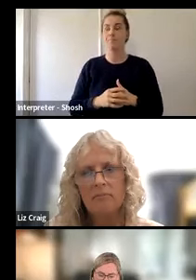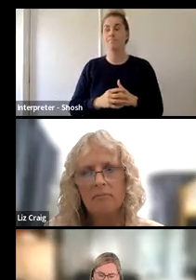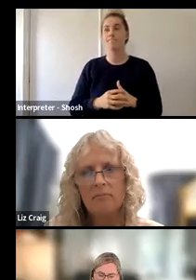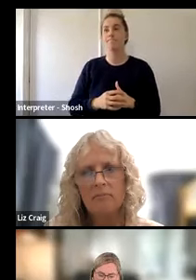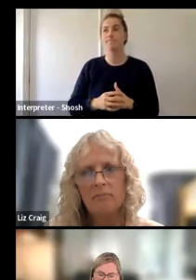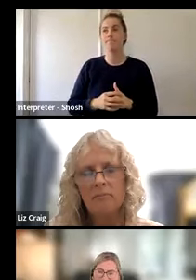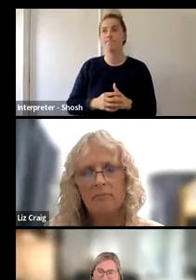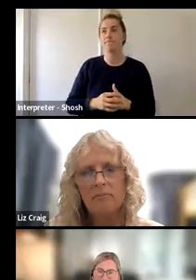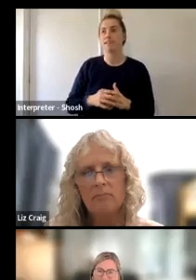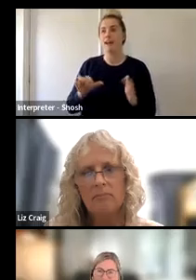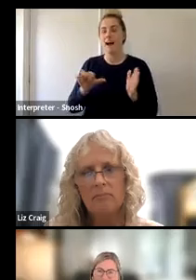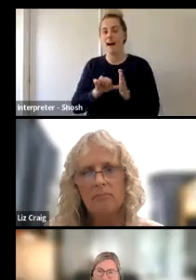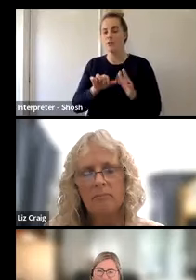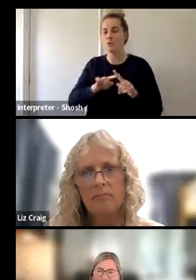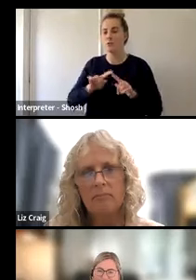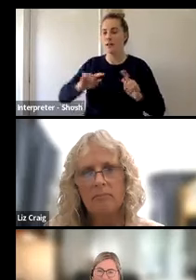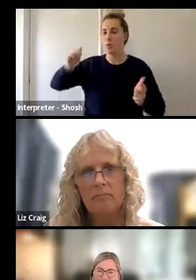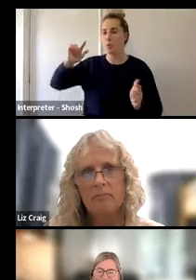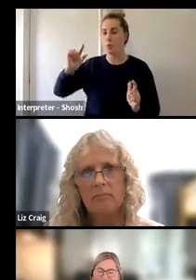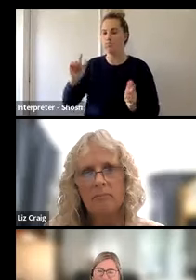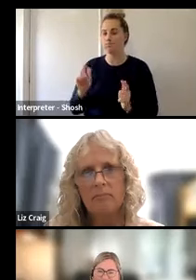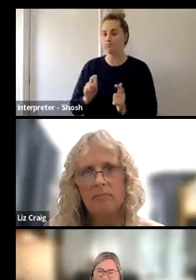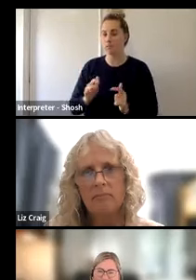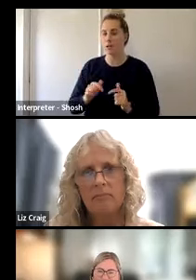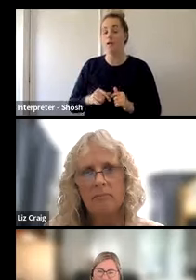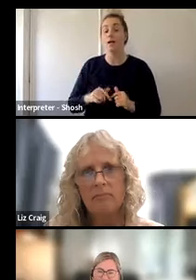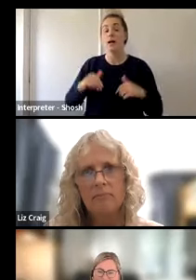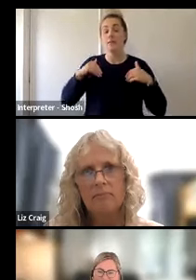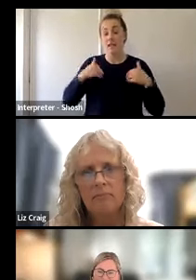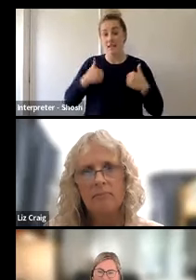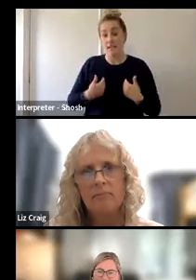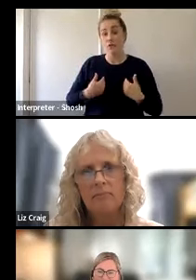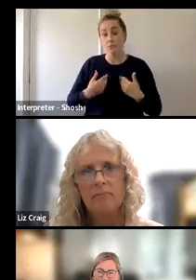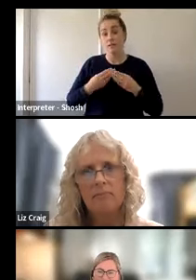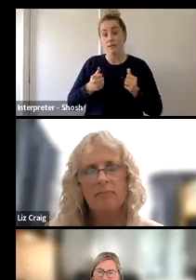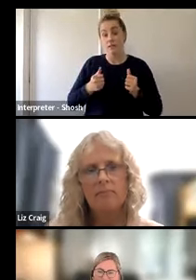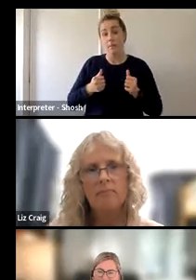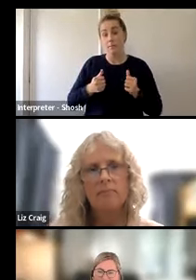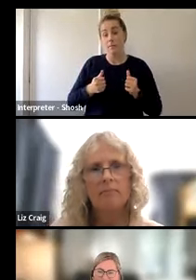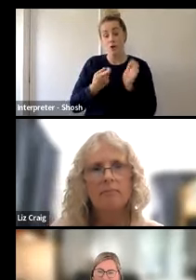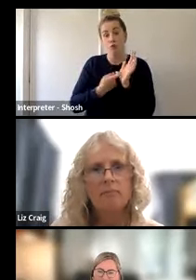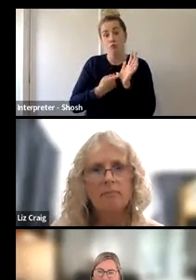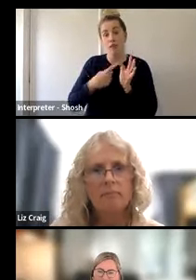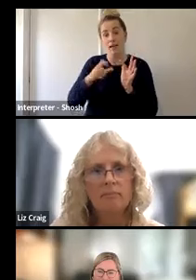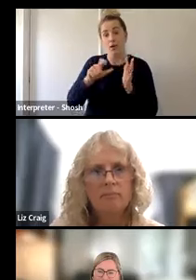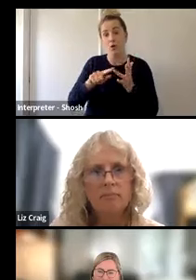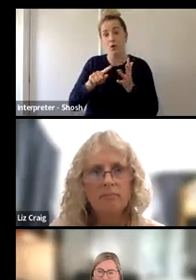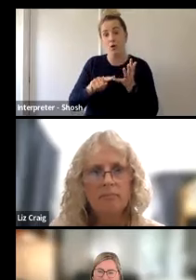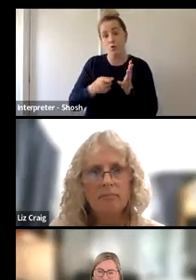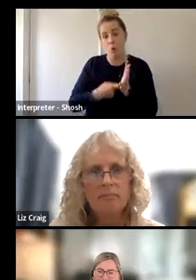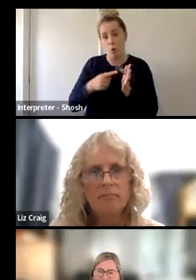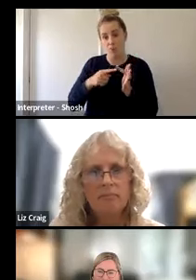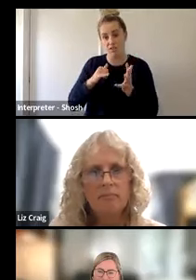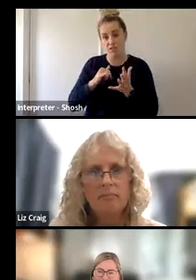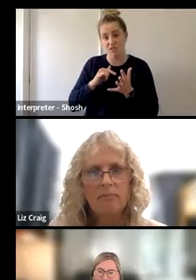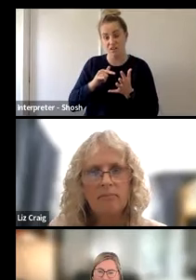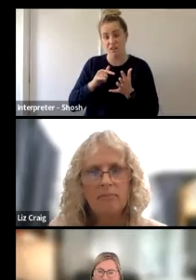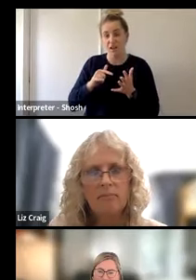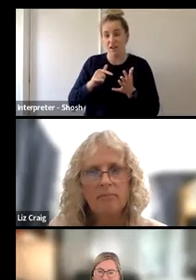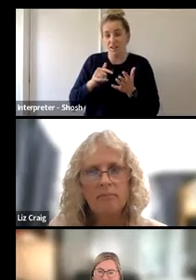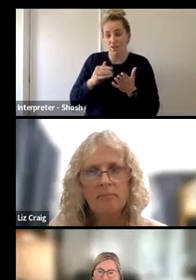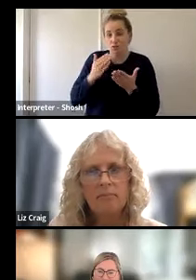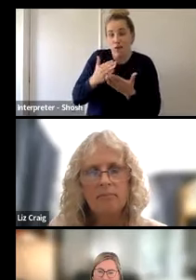hard to distill it down. I think there does need to be recourse. It doesn't need to be all captured within one accessibility bill